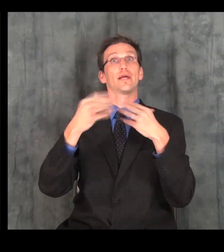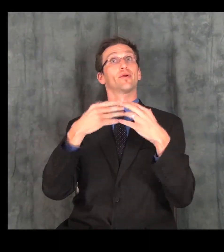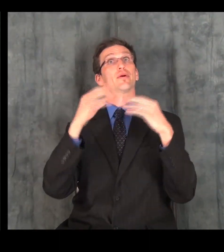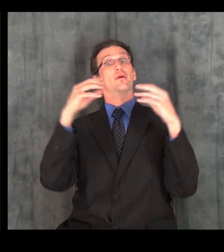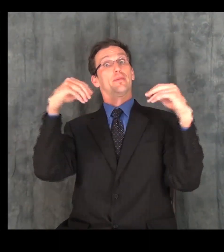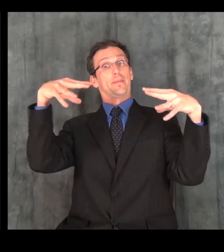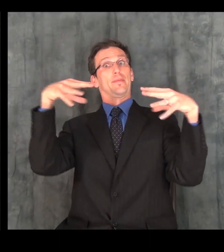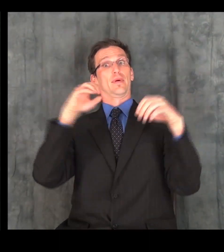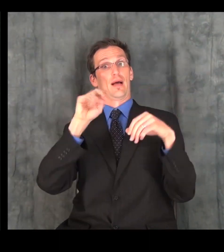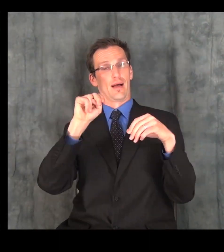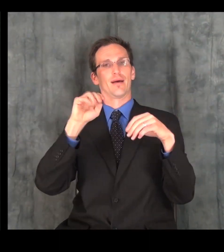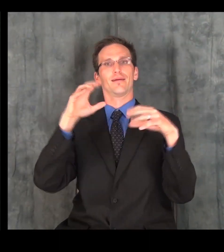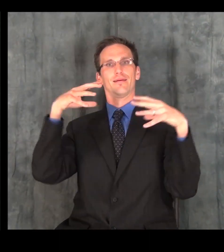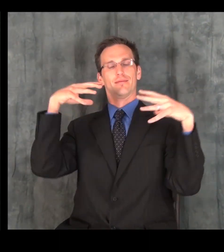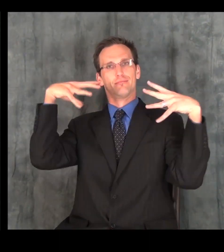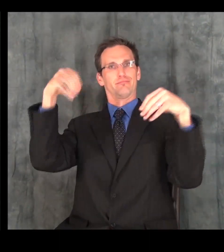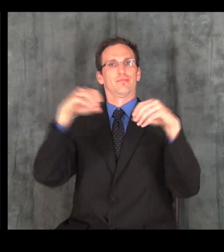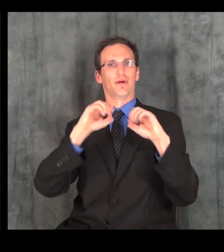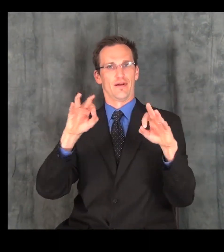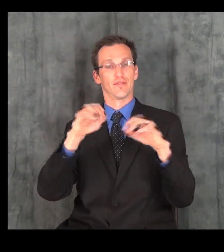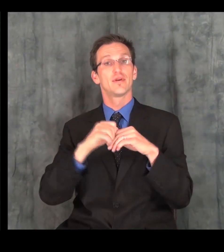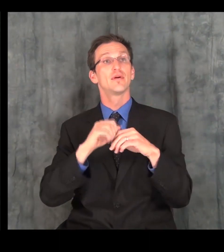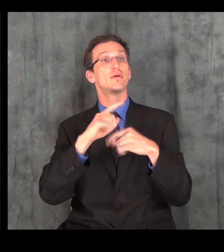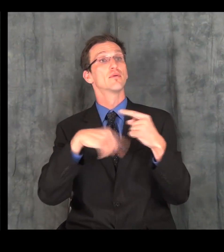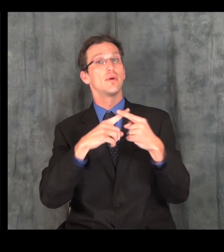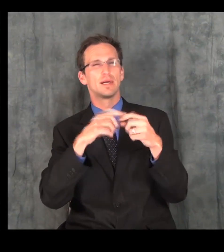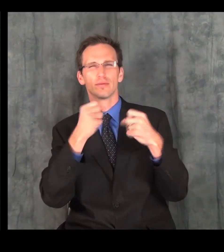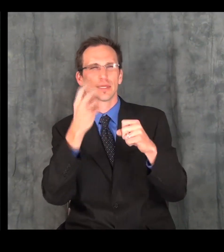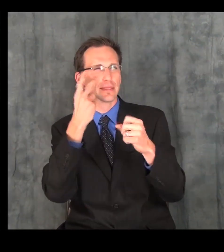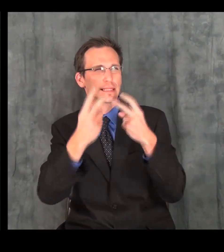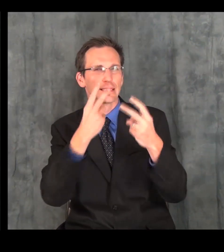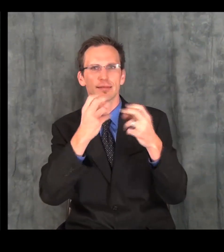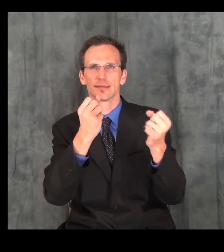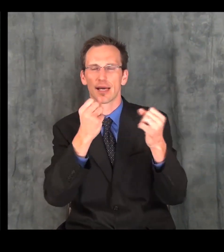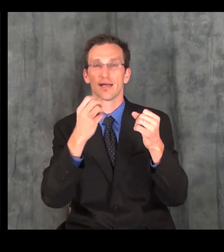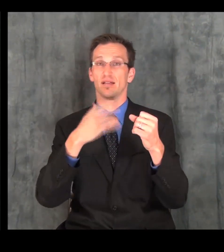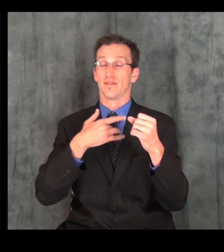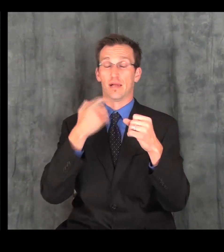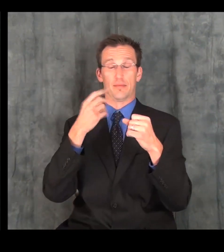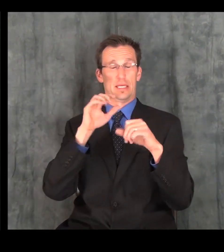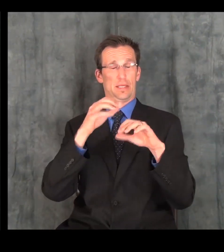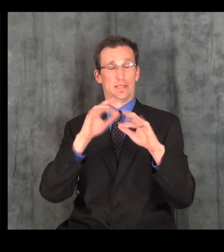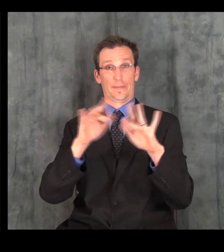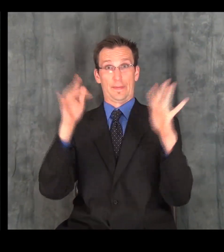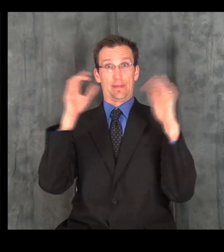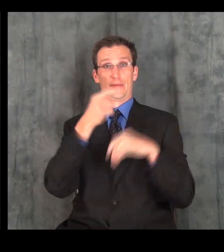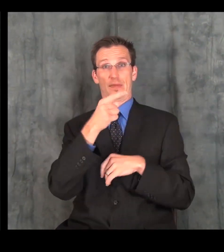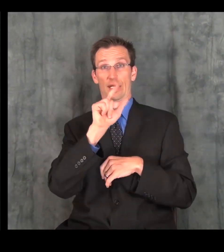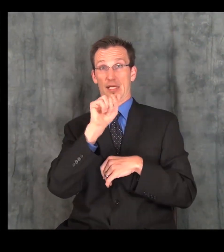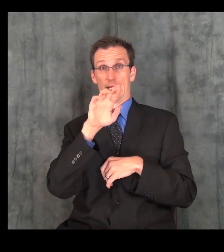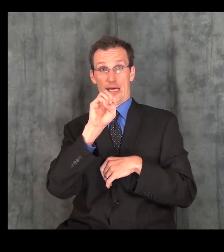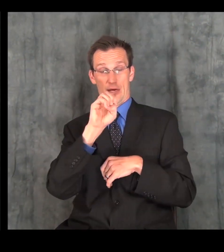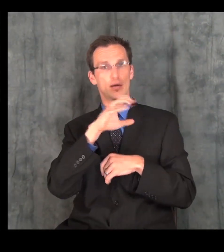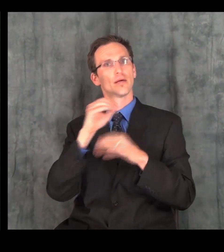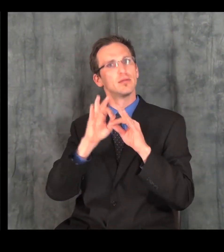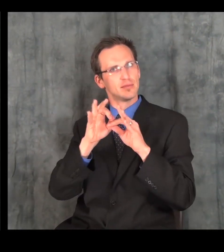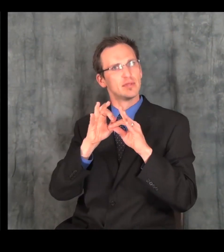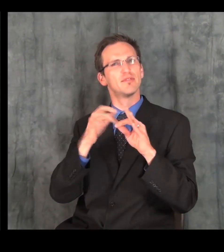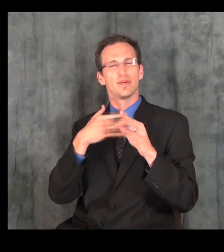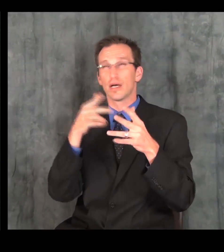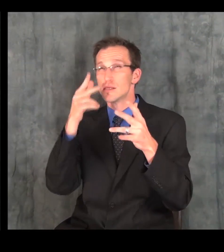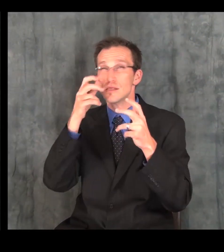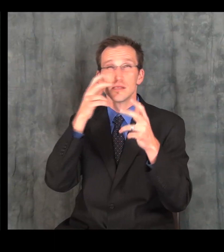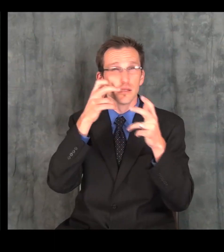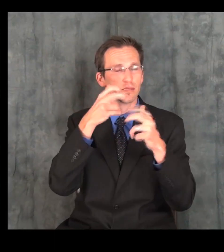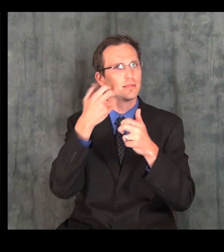looking at someone trying to read what they're signing, it actually meant there was a lot of glare, which the interpreters felt put a strain on